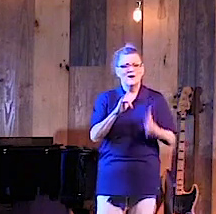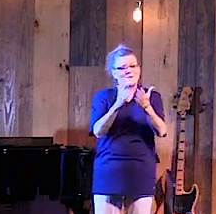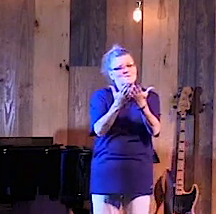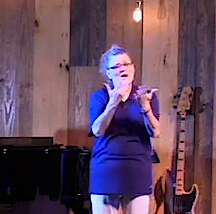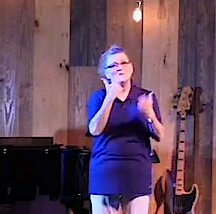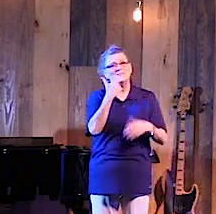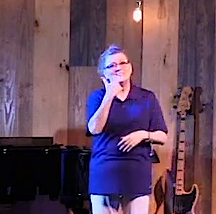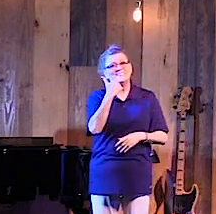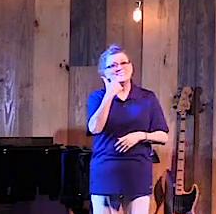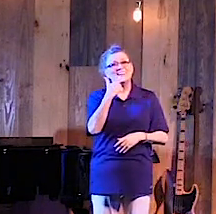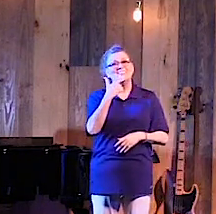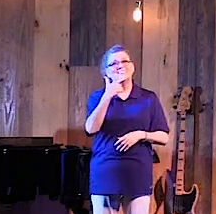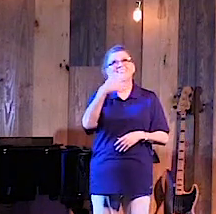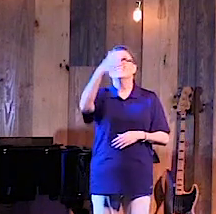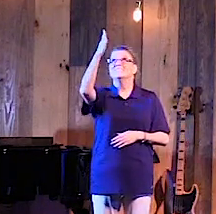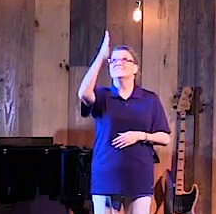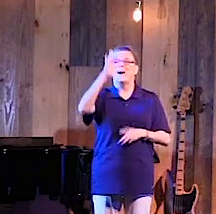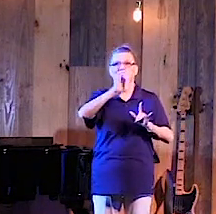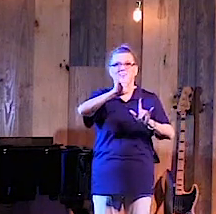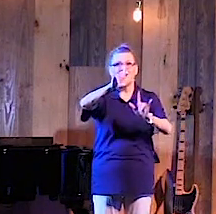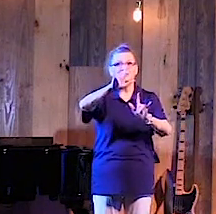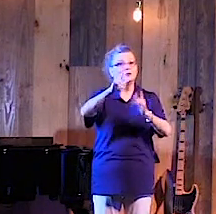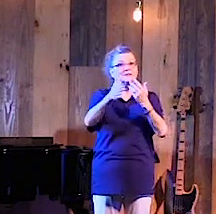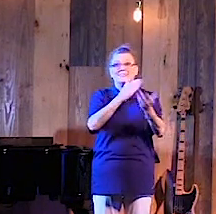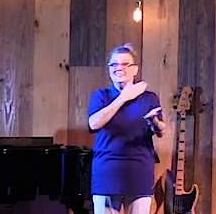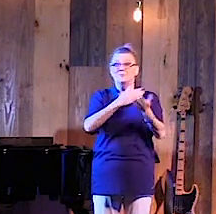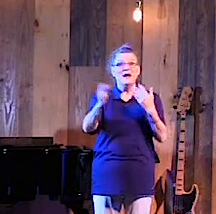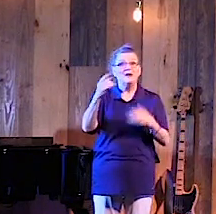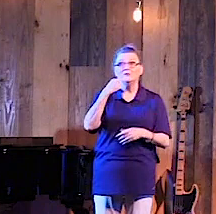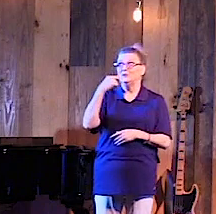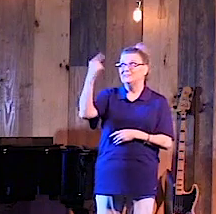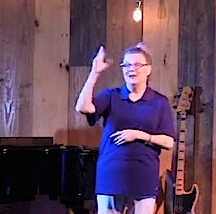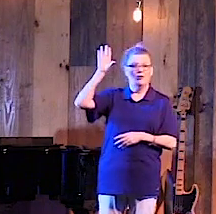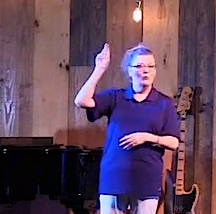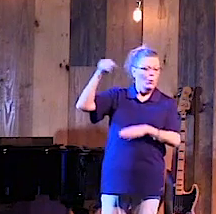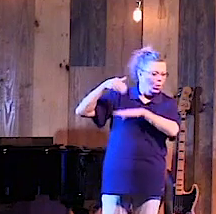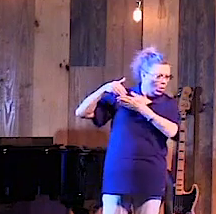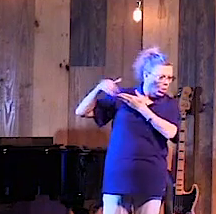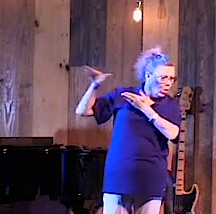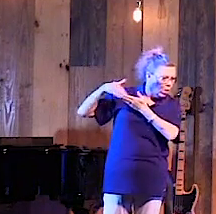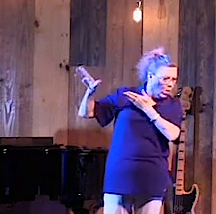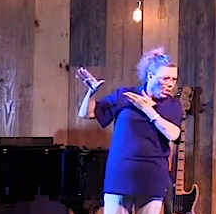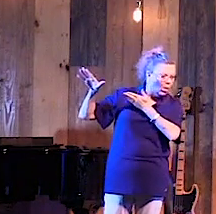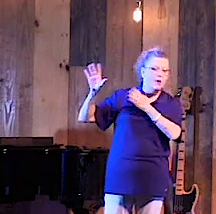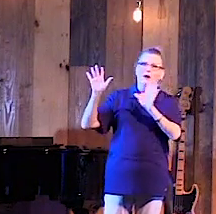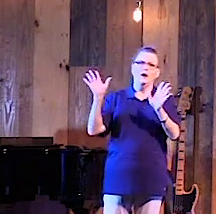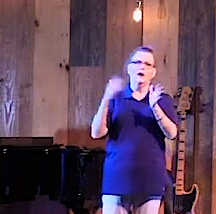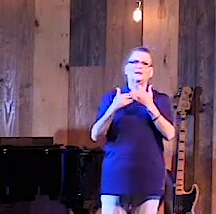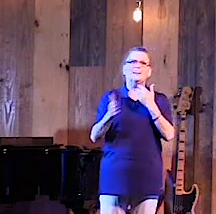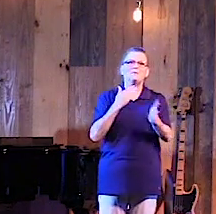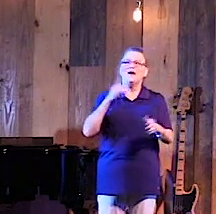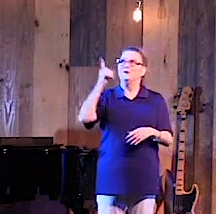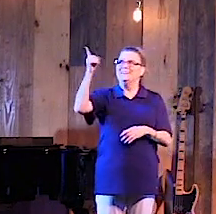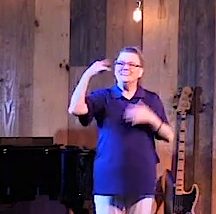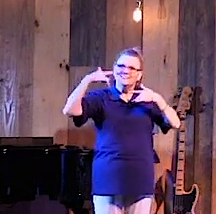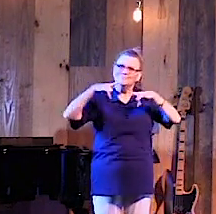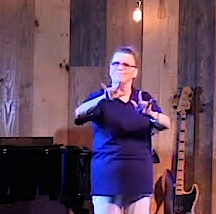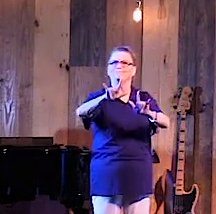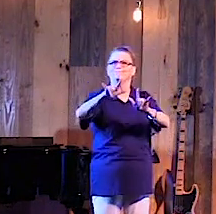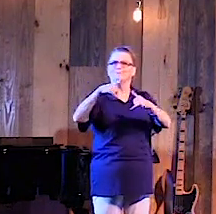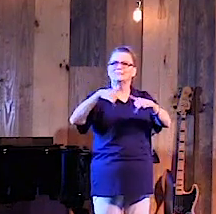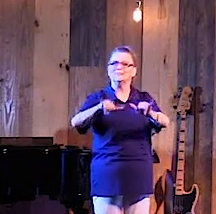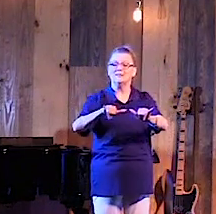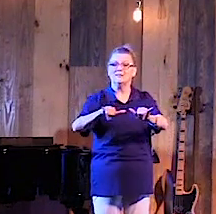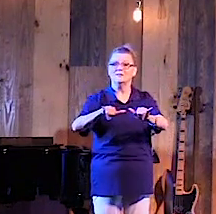you even when you reject him personally. But please know that because he loves you, when you reject